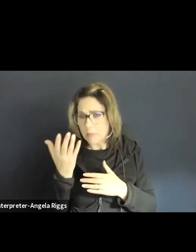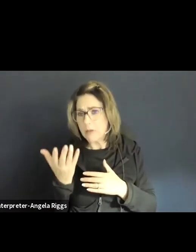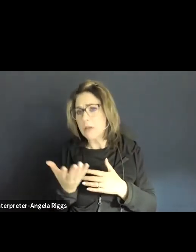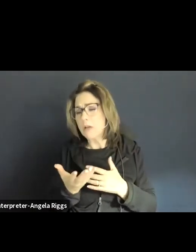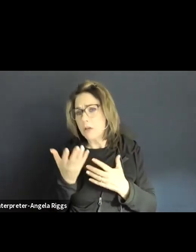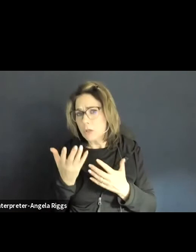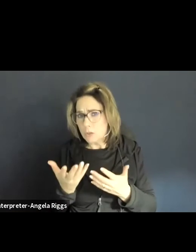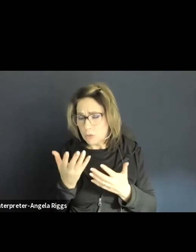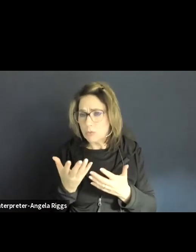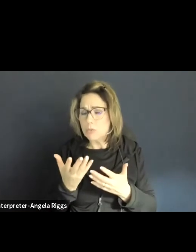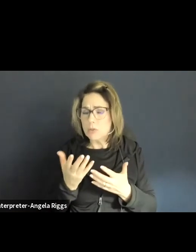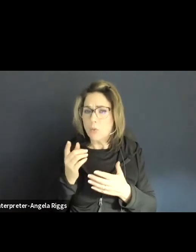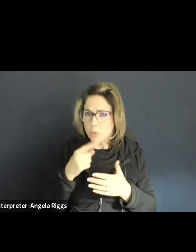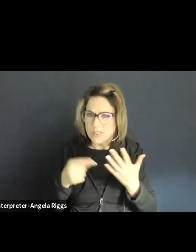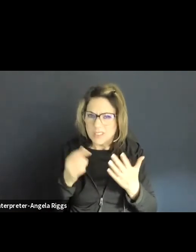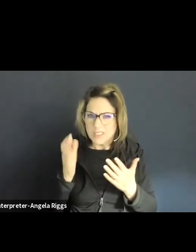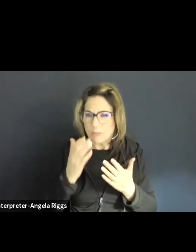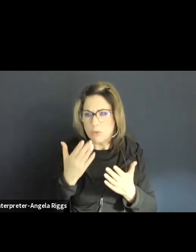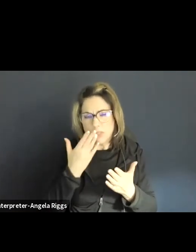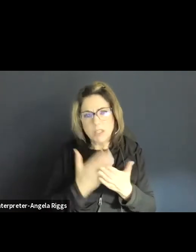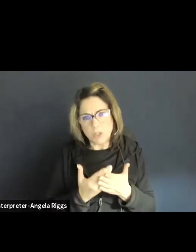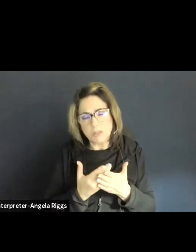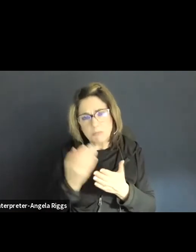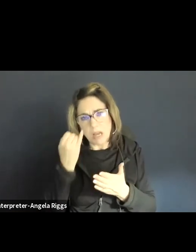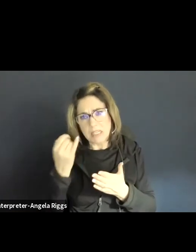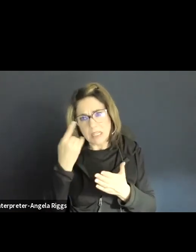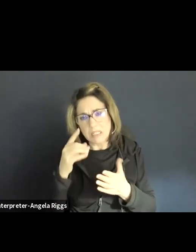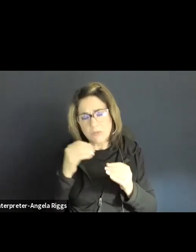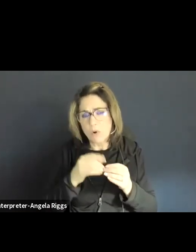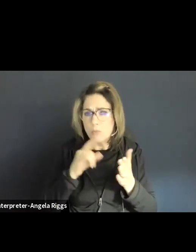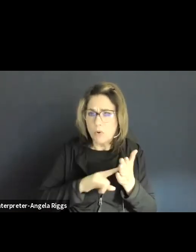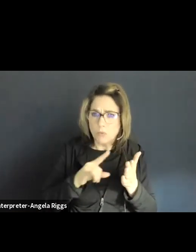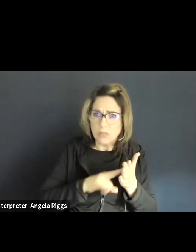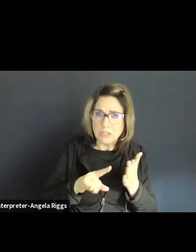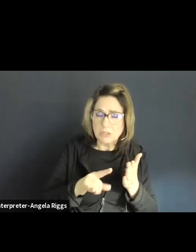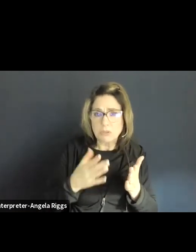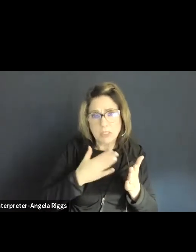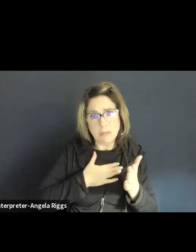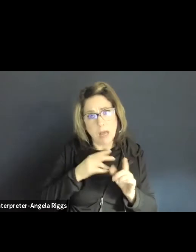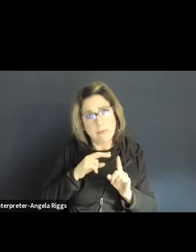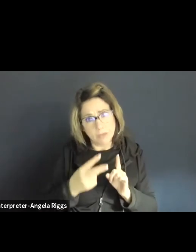ripe for future research, in my own personal view.